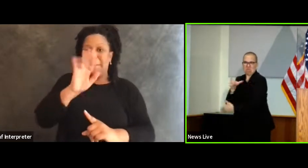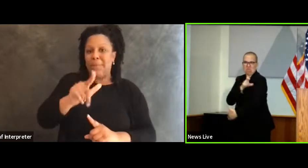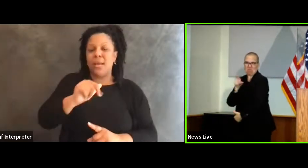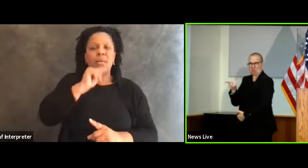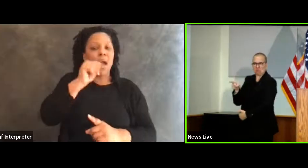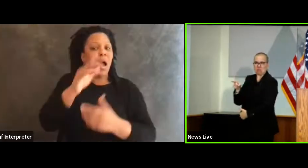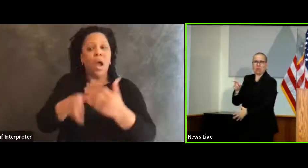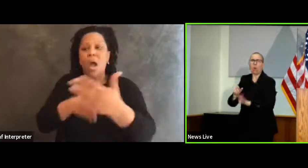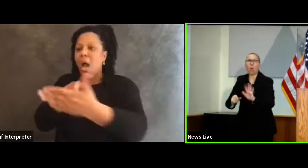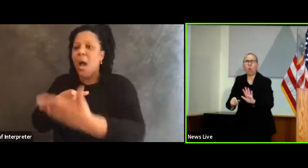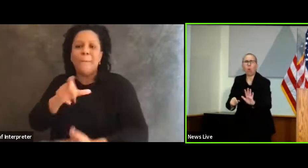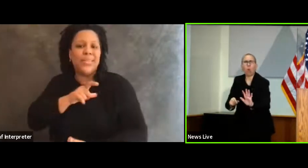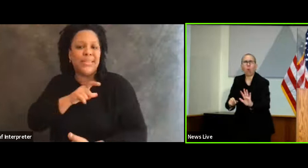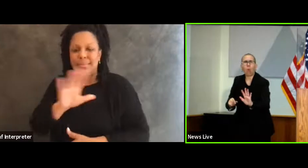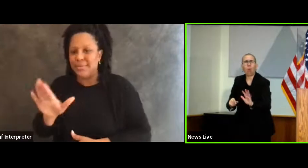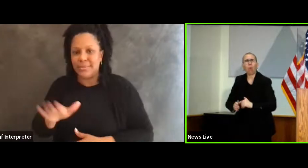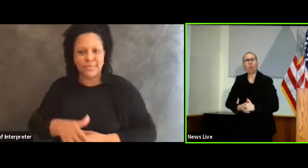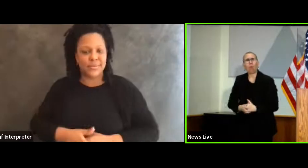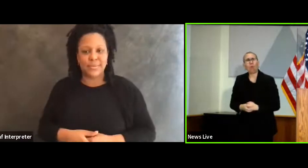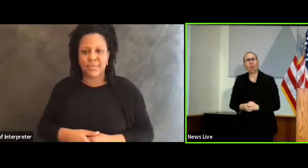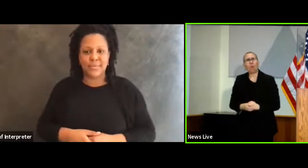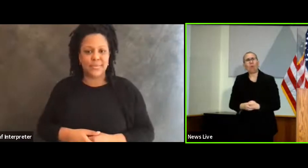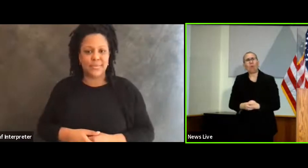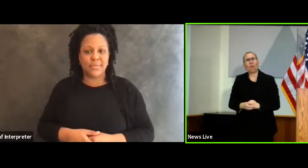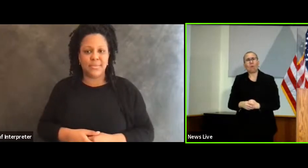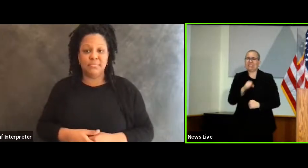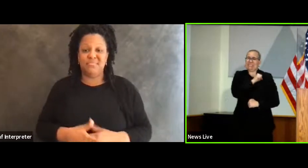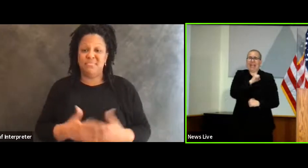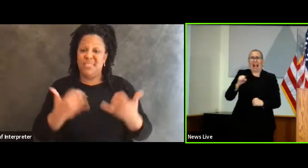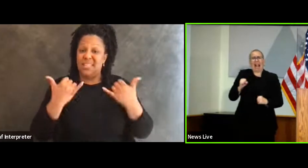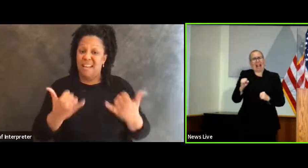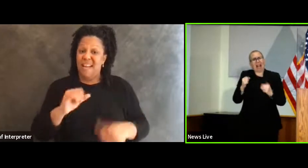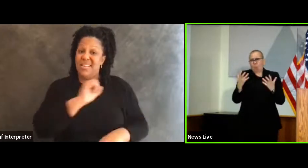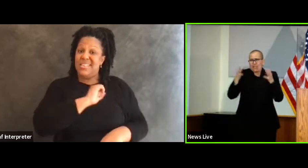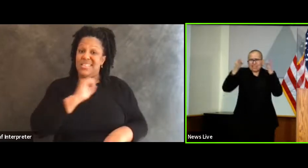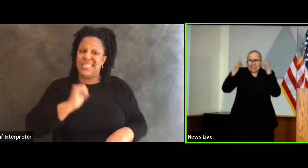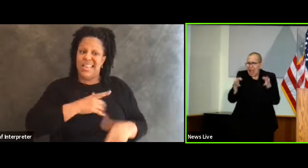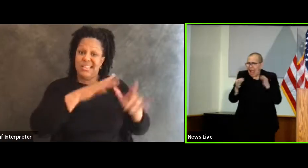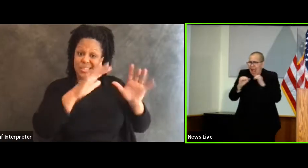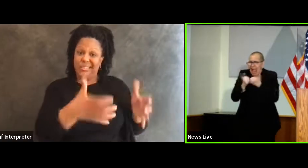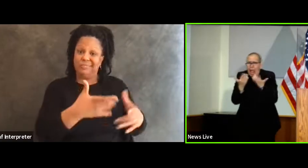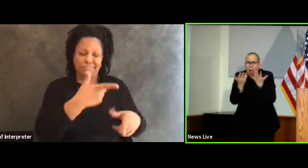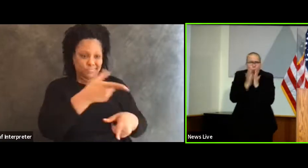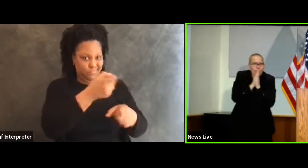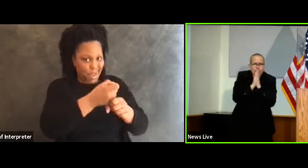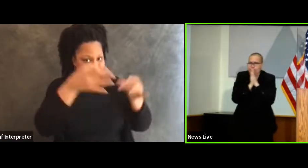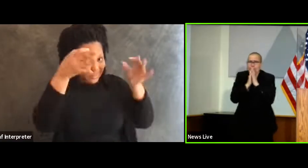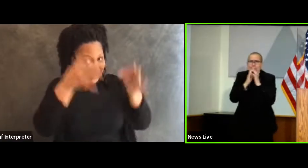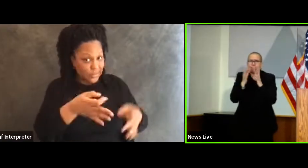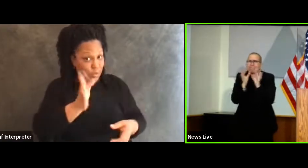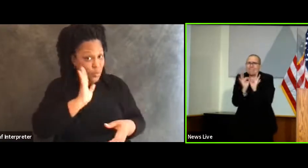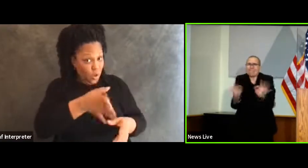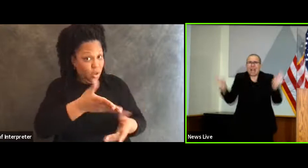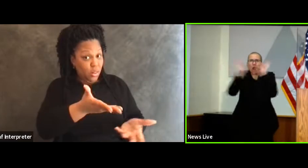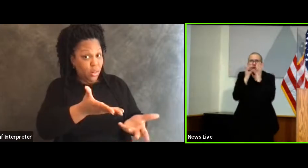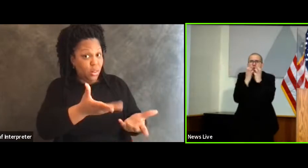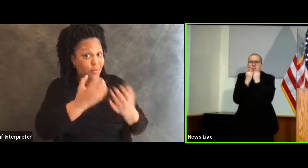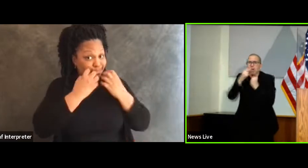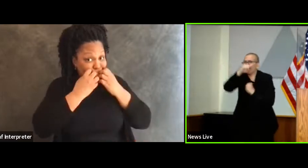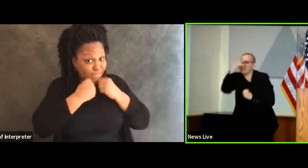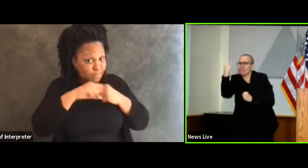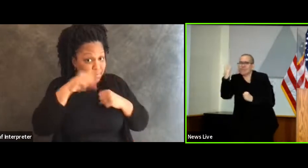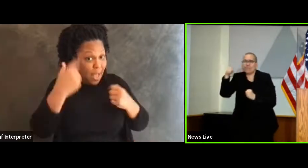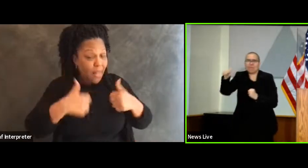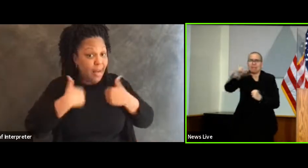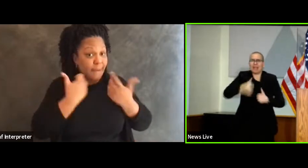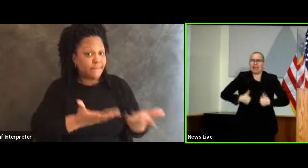It's going to be up to the Senate how they choose to value Black lives. Will they continue ignoring, dismissing, discounting our